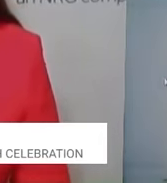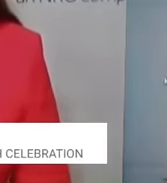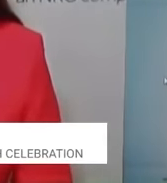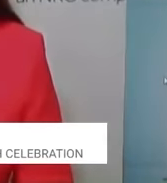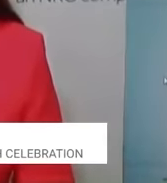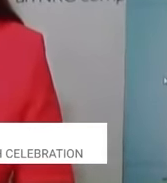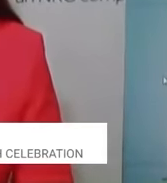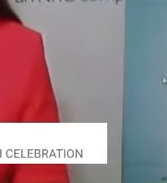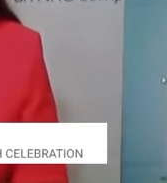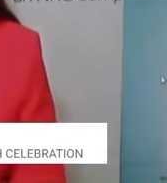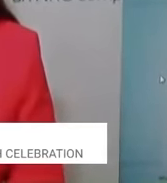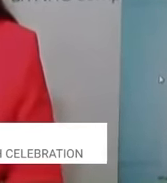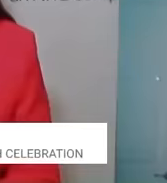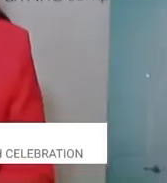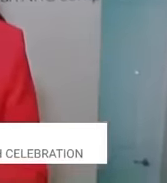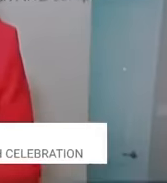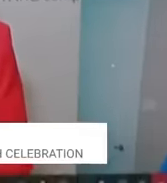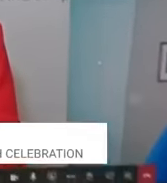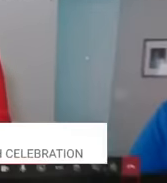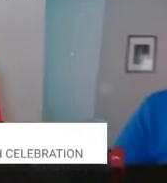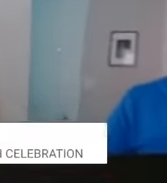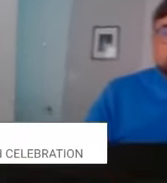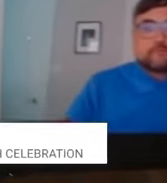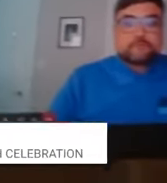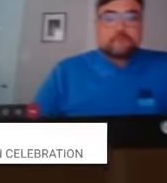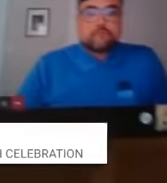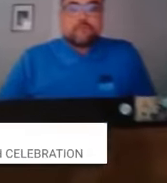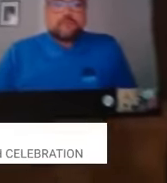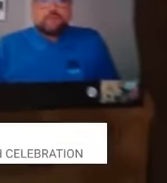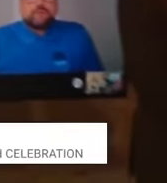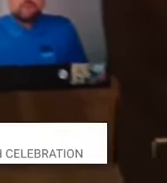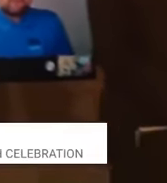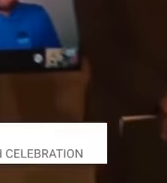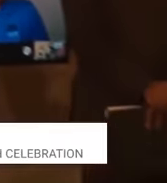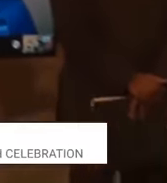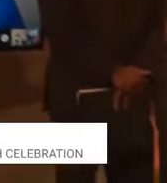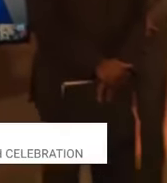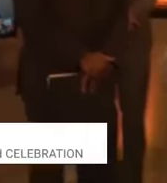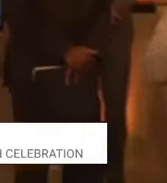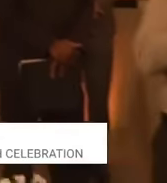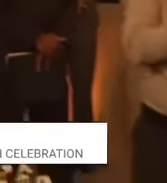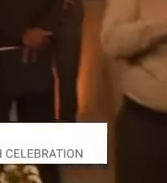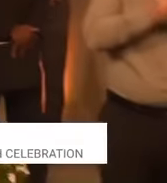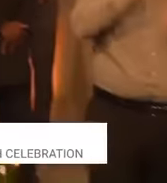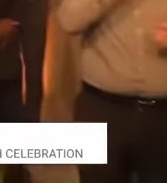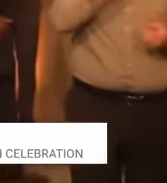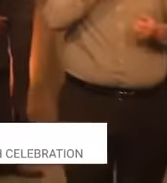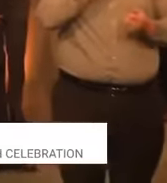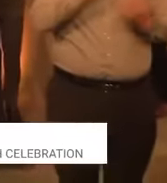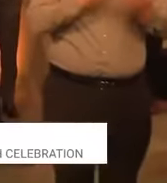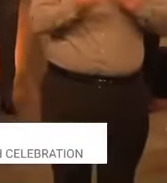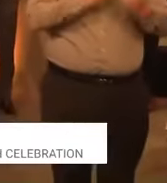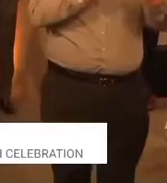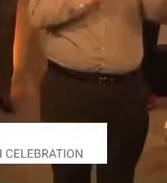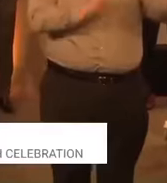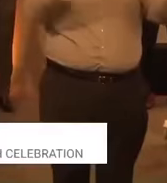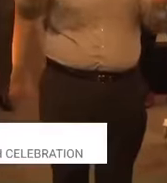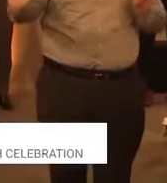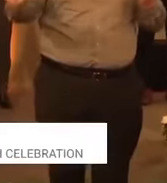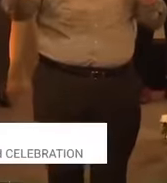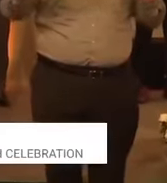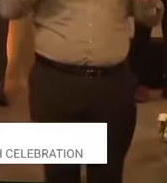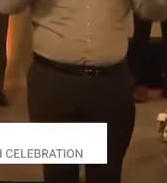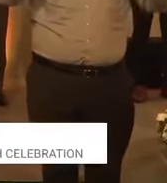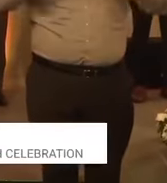want to make a difference wherever we are. And so regardless of the space that is between us today, we're committed to supporting one another